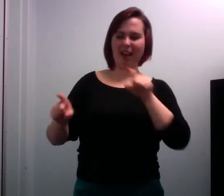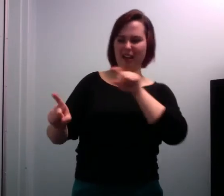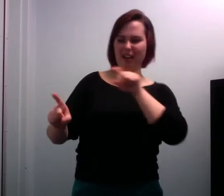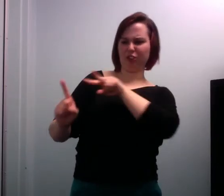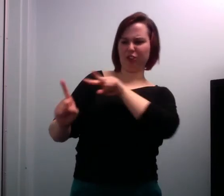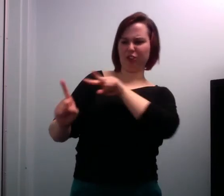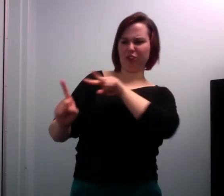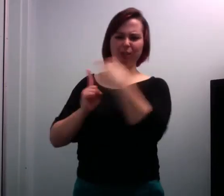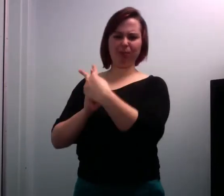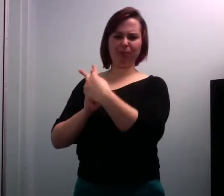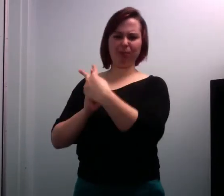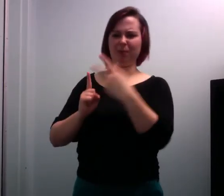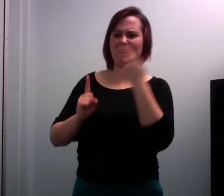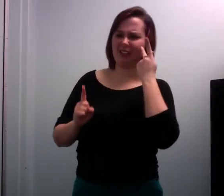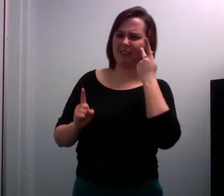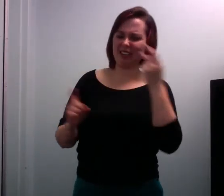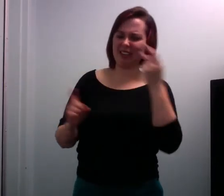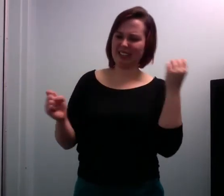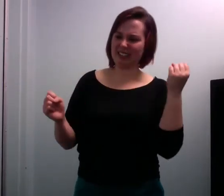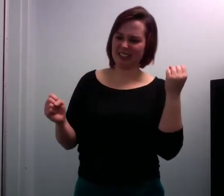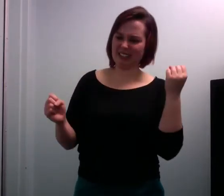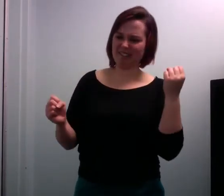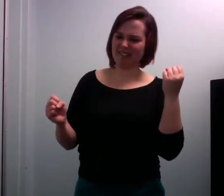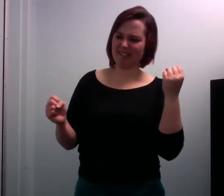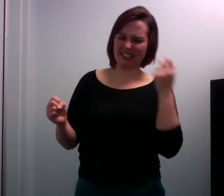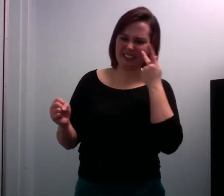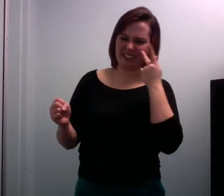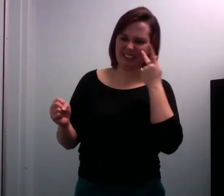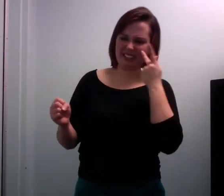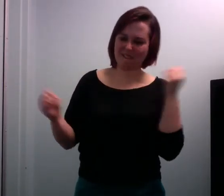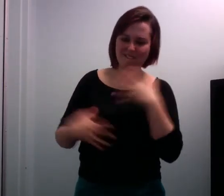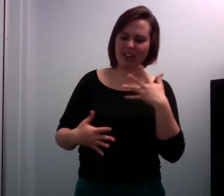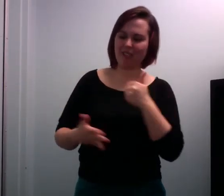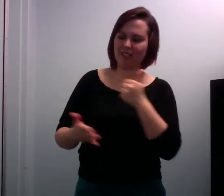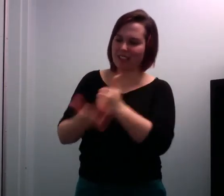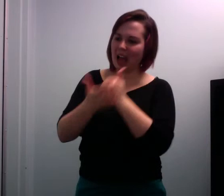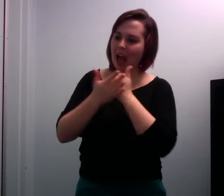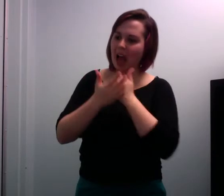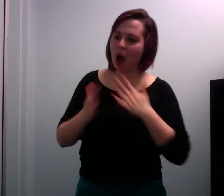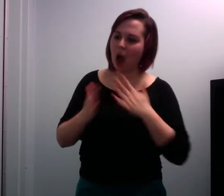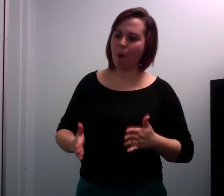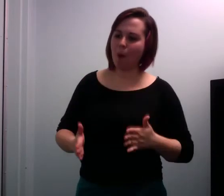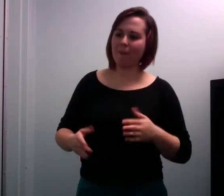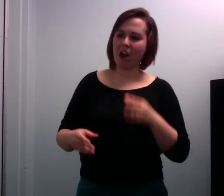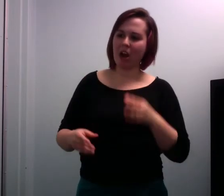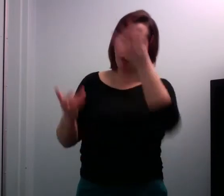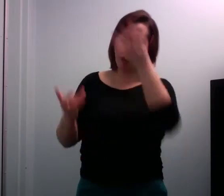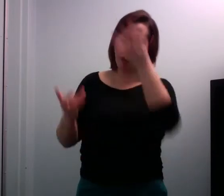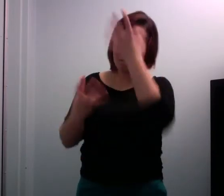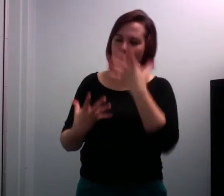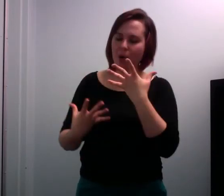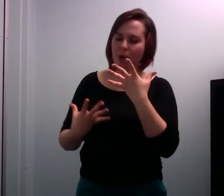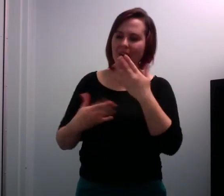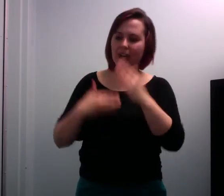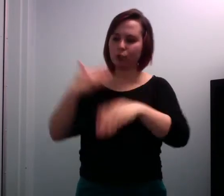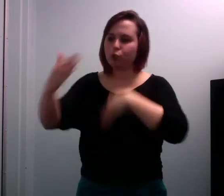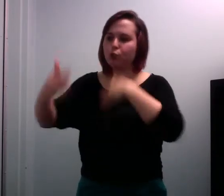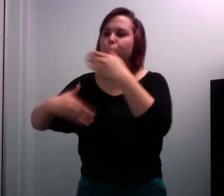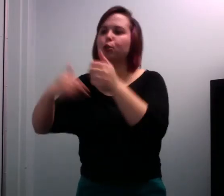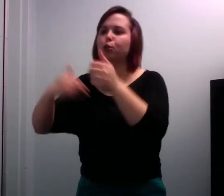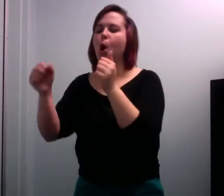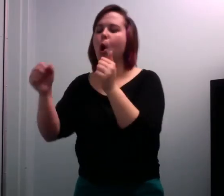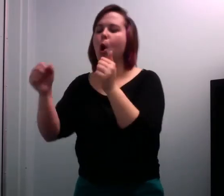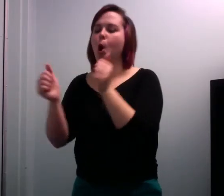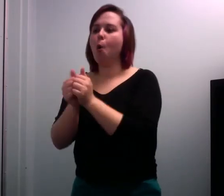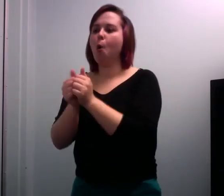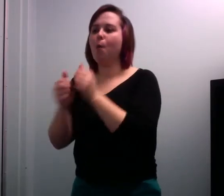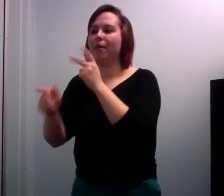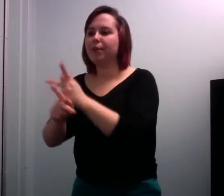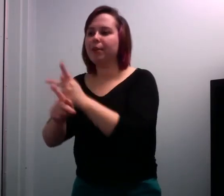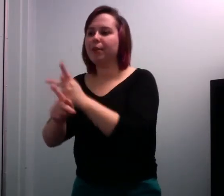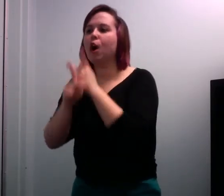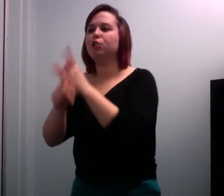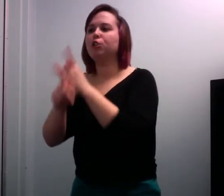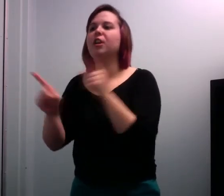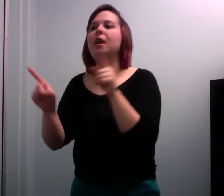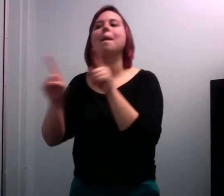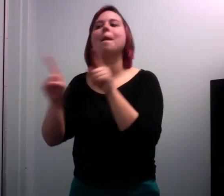us, proceed with caution, but proceed. A warning, if you will, that says clearly and boldly,